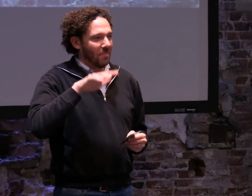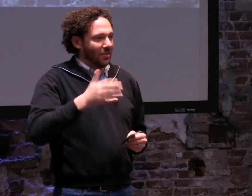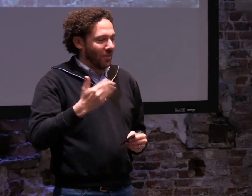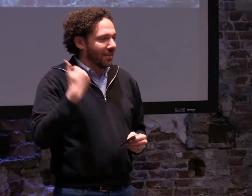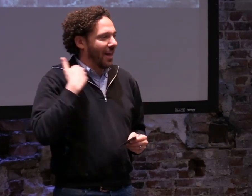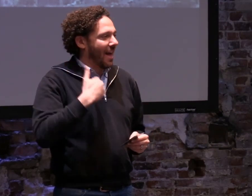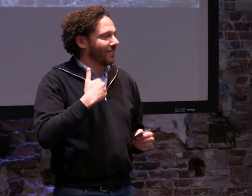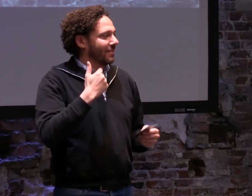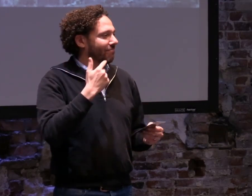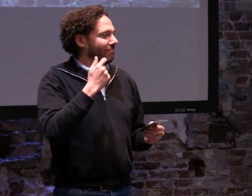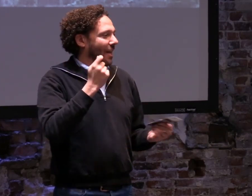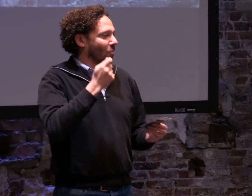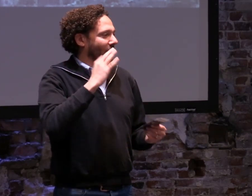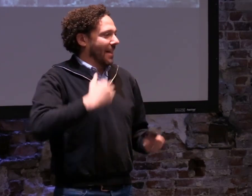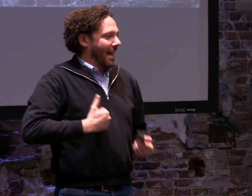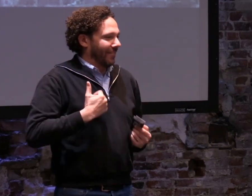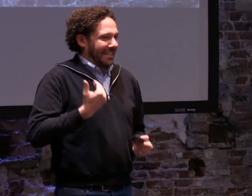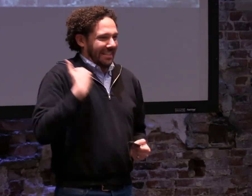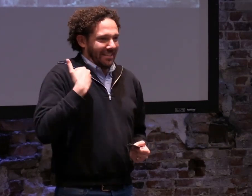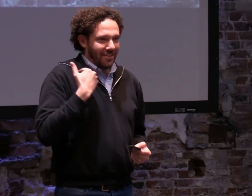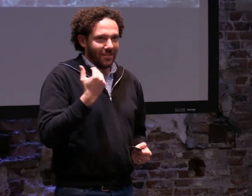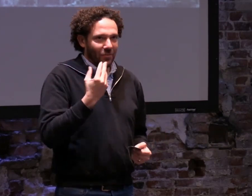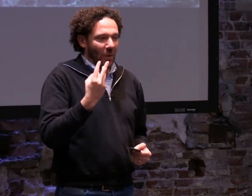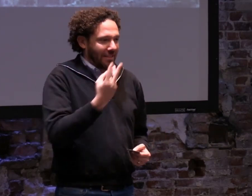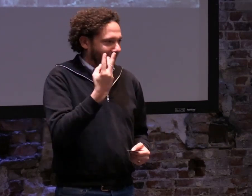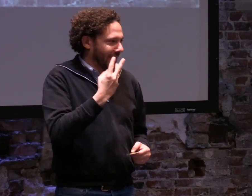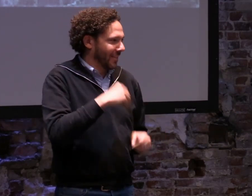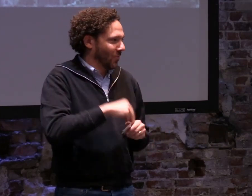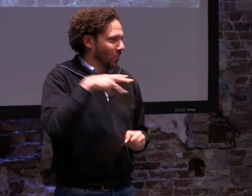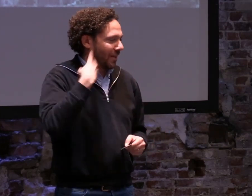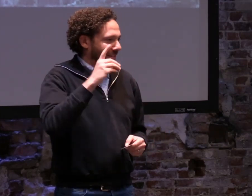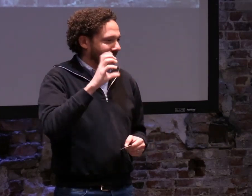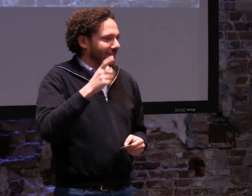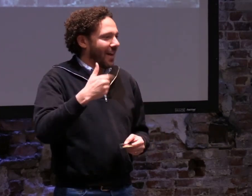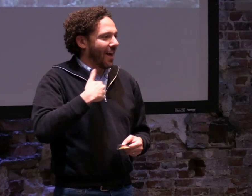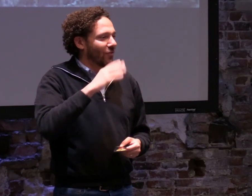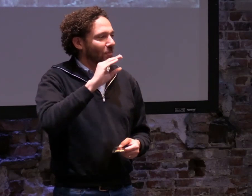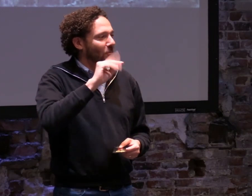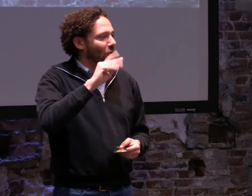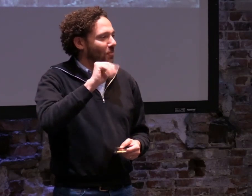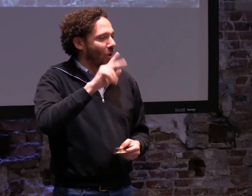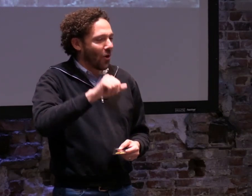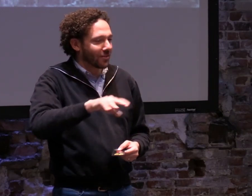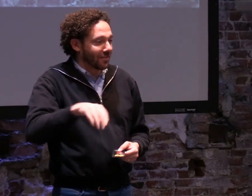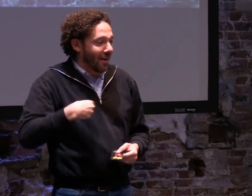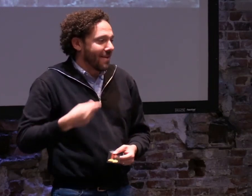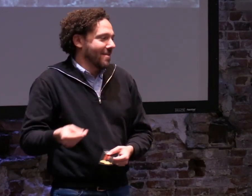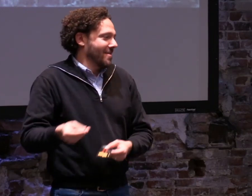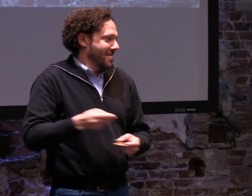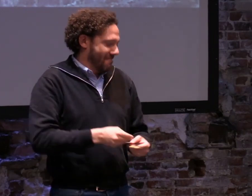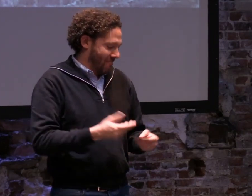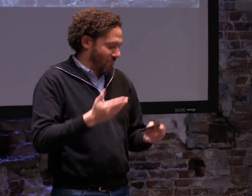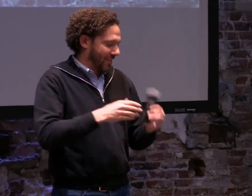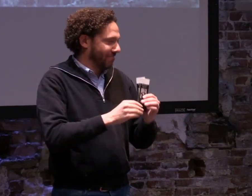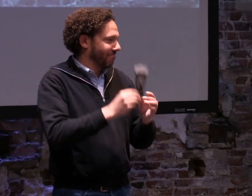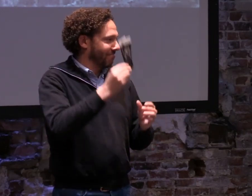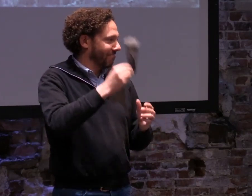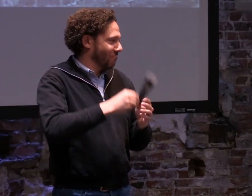This is a ticket from Bernard Bragg for the Death Theater, and I received that back in Washington, D.C., and I brought that with me.